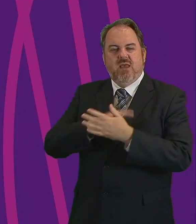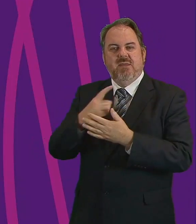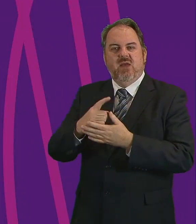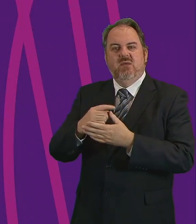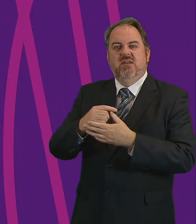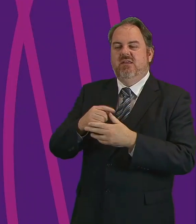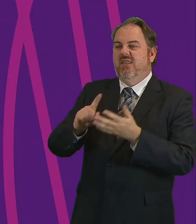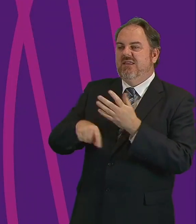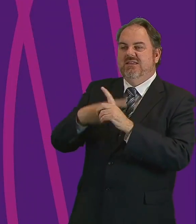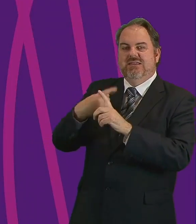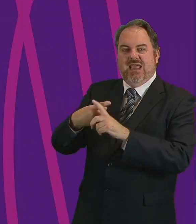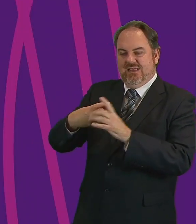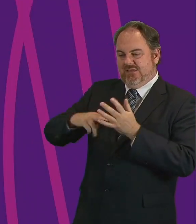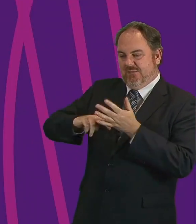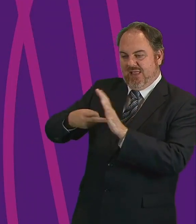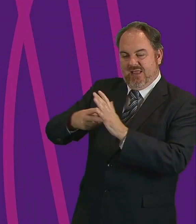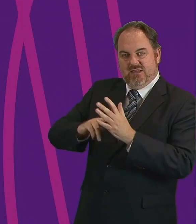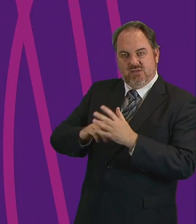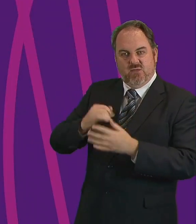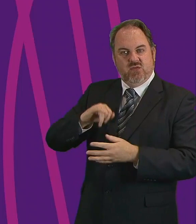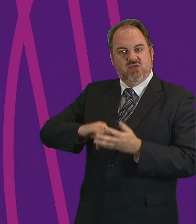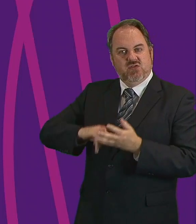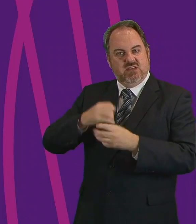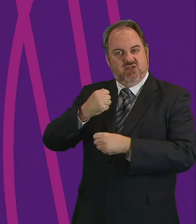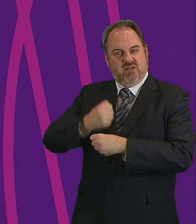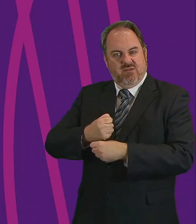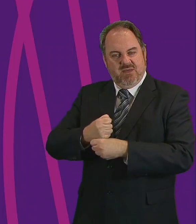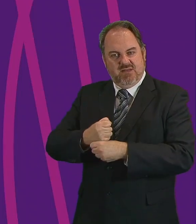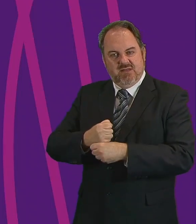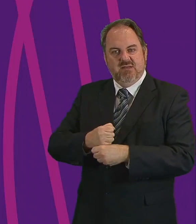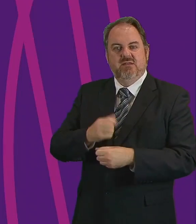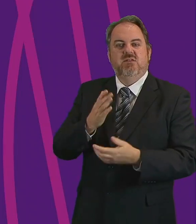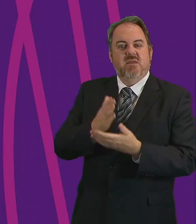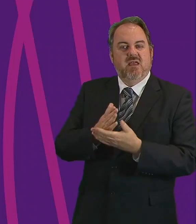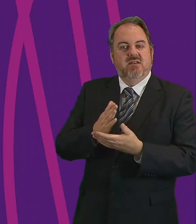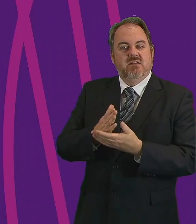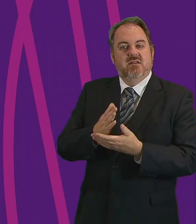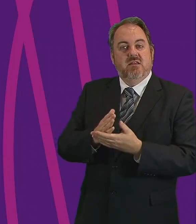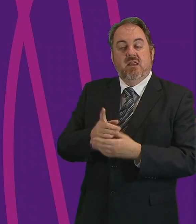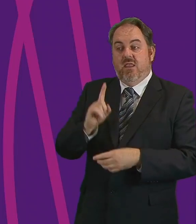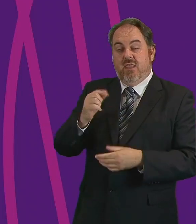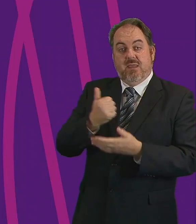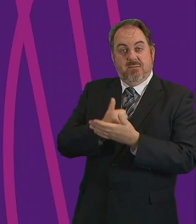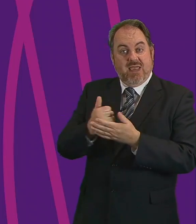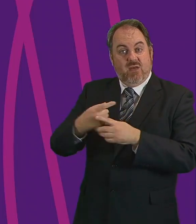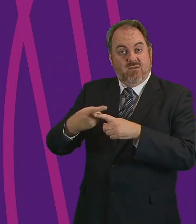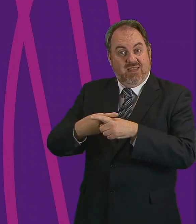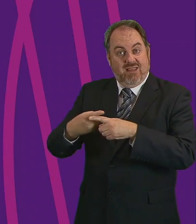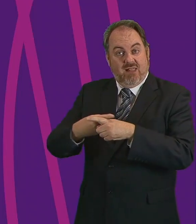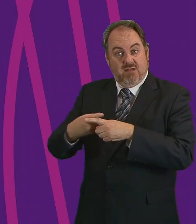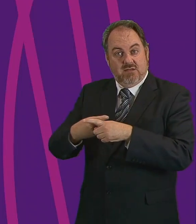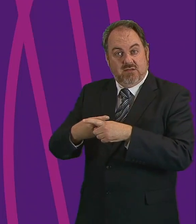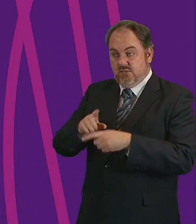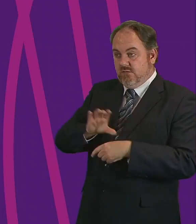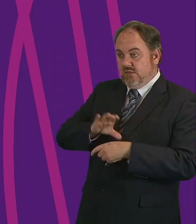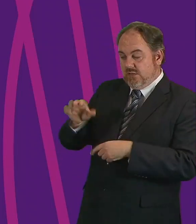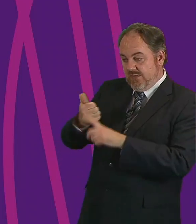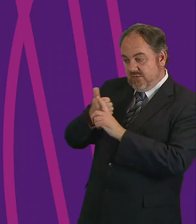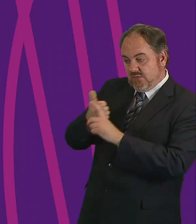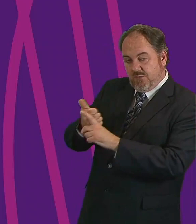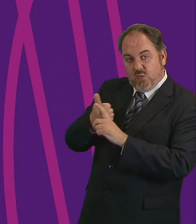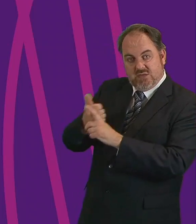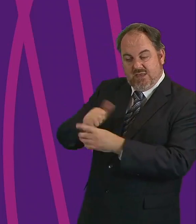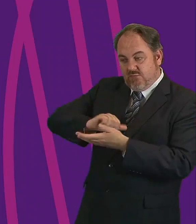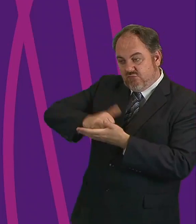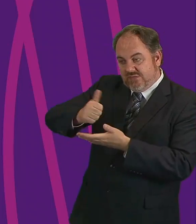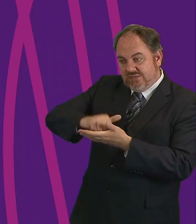Now, Donald Cameron said that the UK was Scotland's insurance policy. The reality is the Bank of England has been the UK's insurance policy throughout this printing